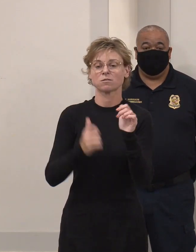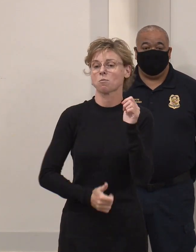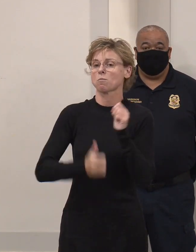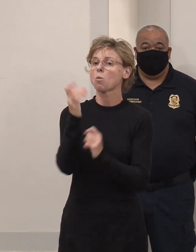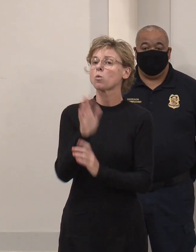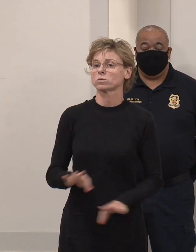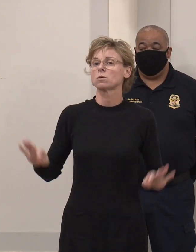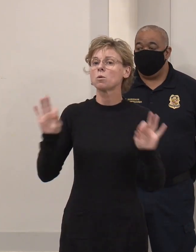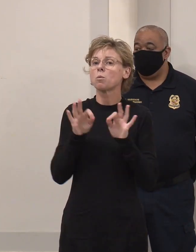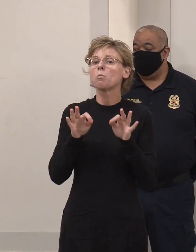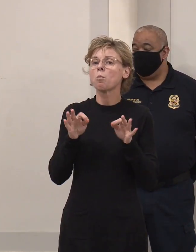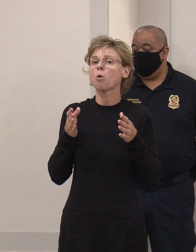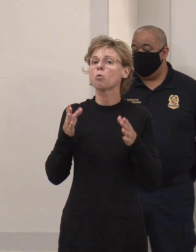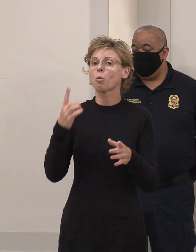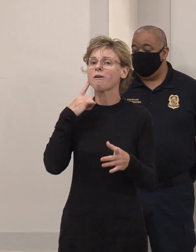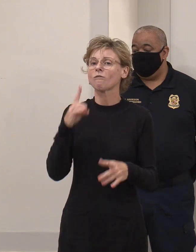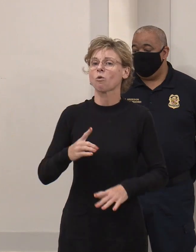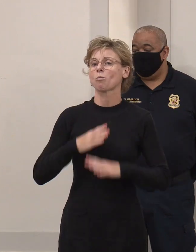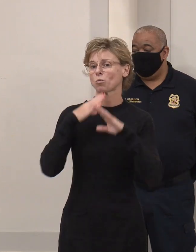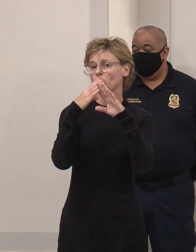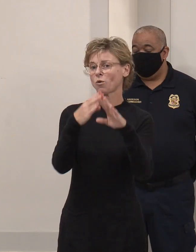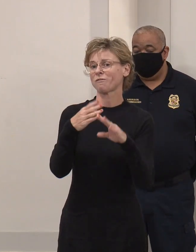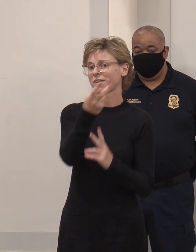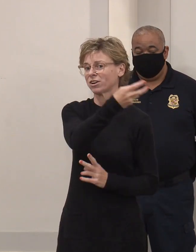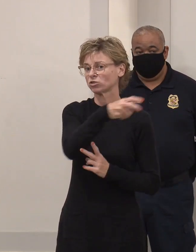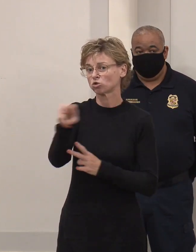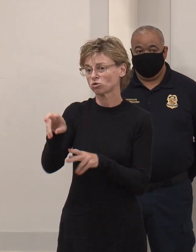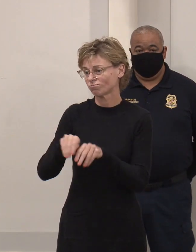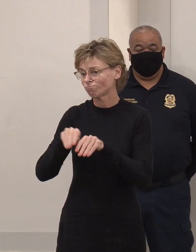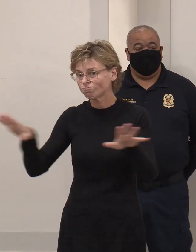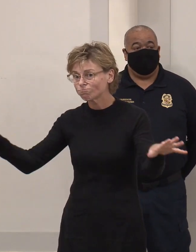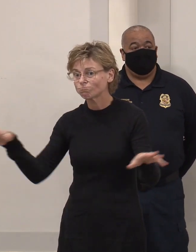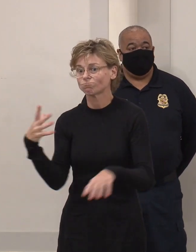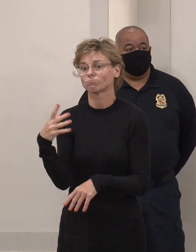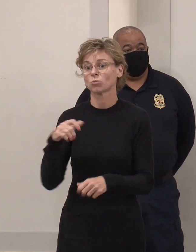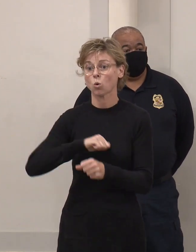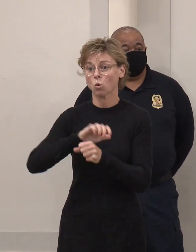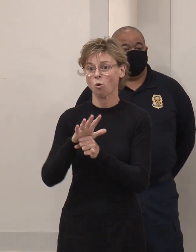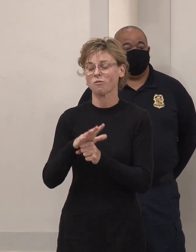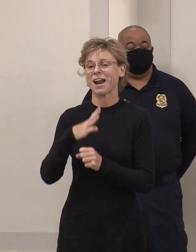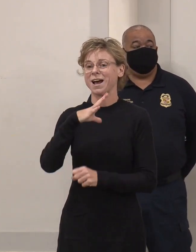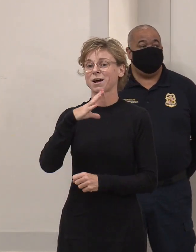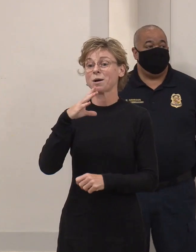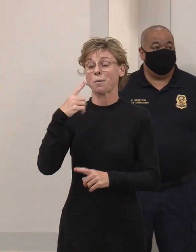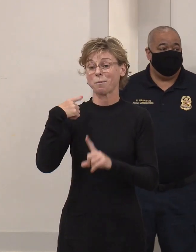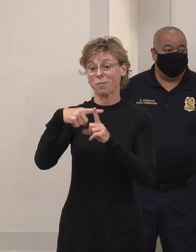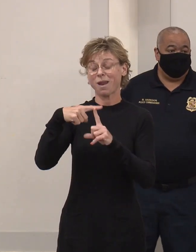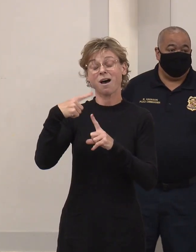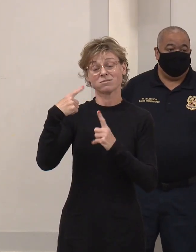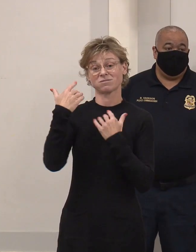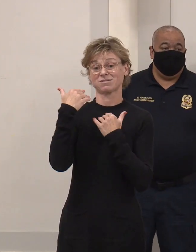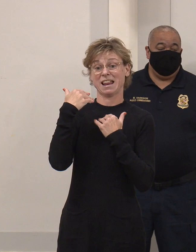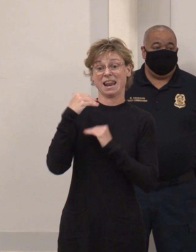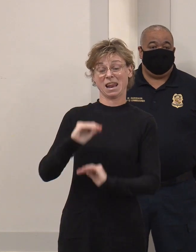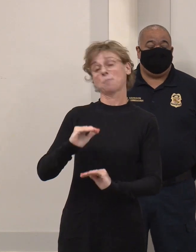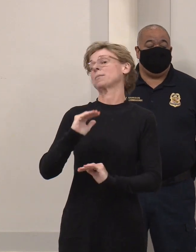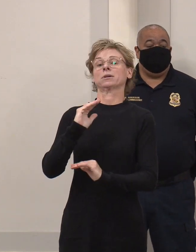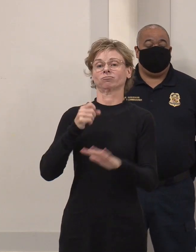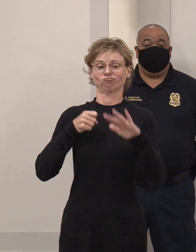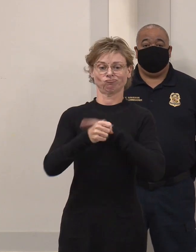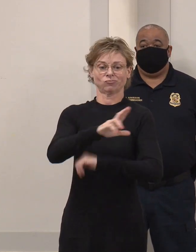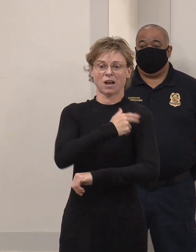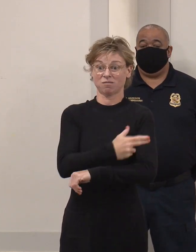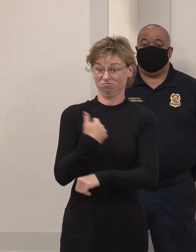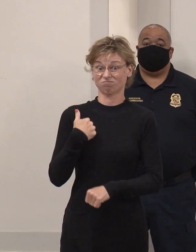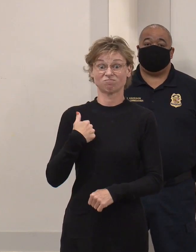effective way to prevent transmission of COVID and limit hospitalizations and deaths. I got COVID almost a month ago and